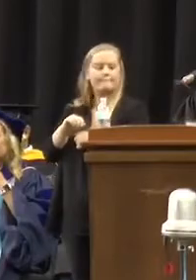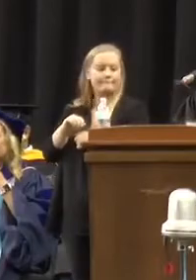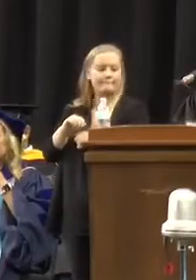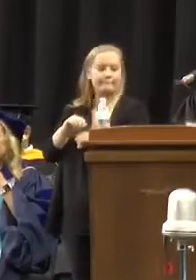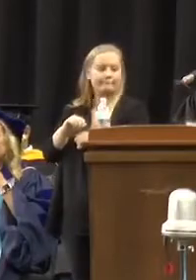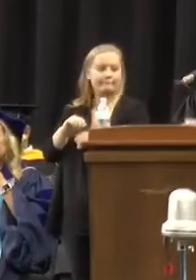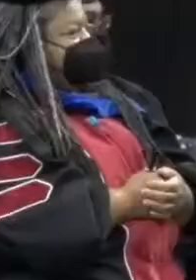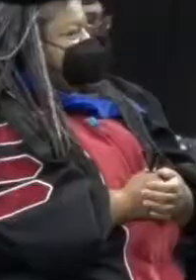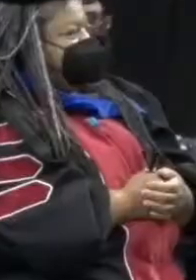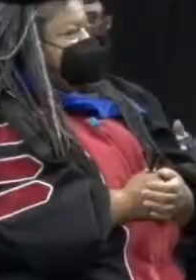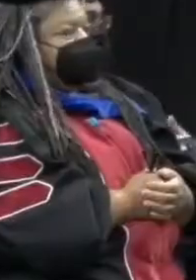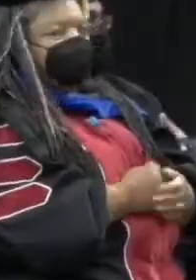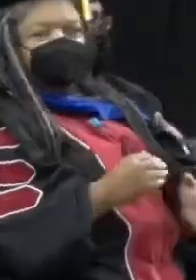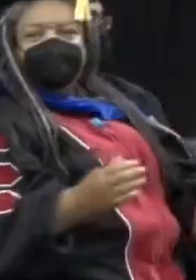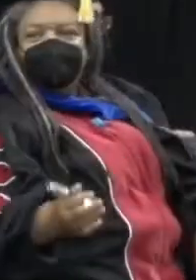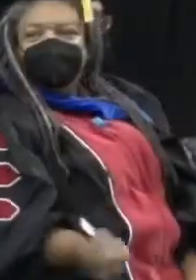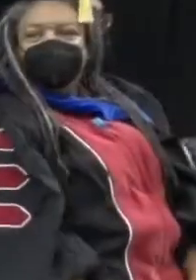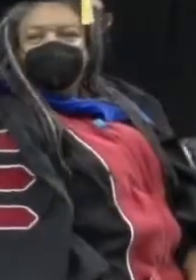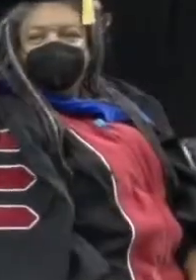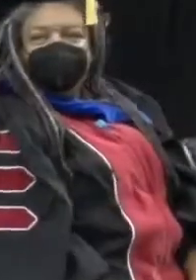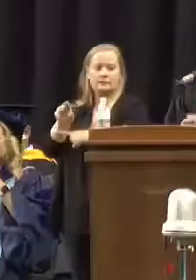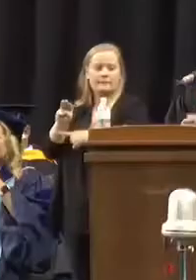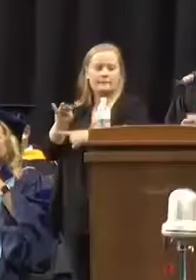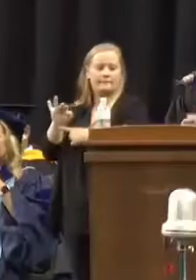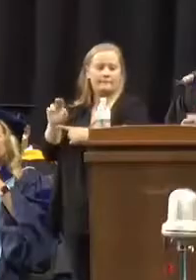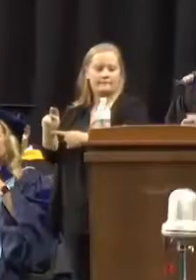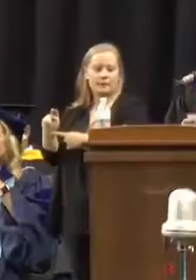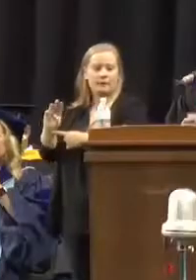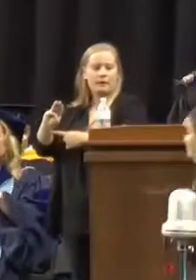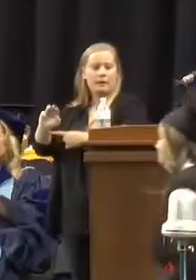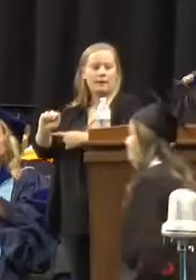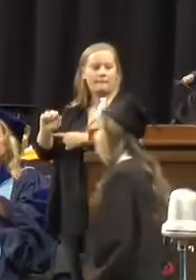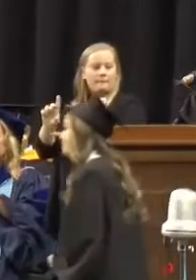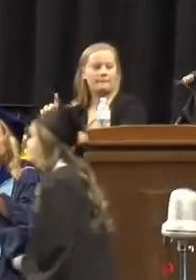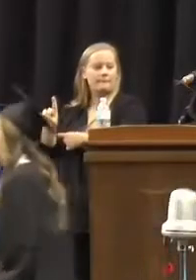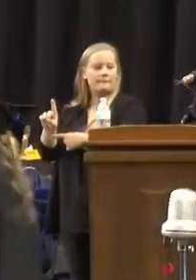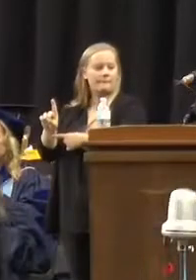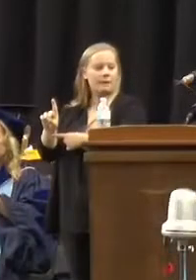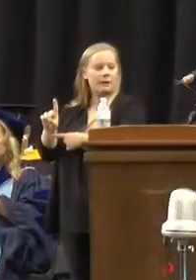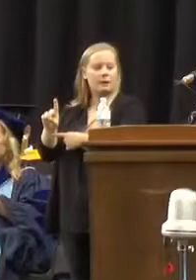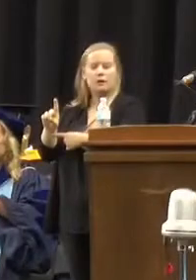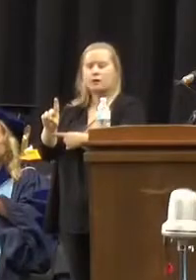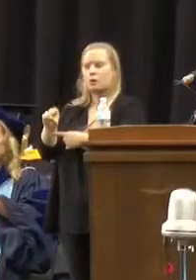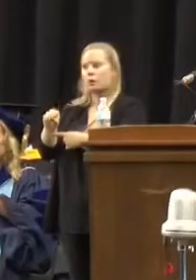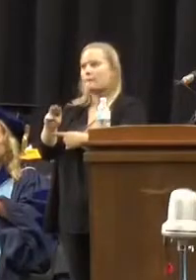Things all crooked, told me. Jasmine Maldonado.